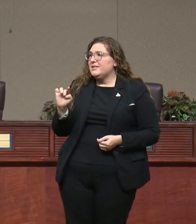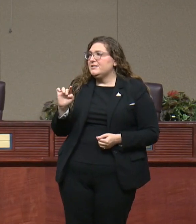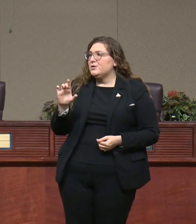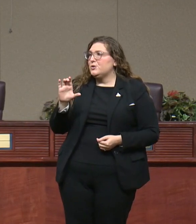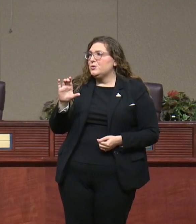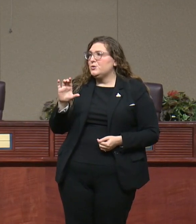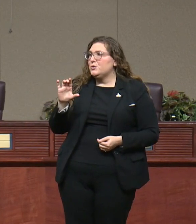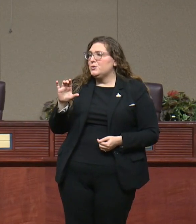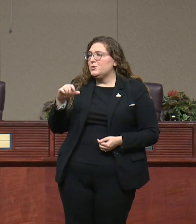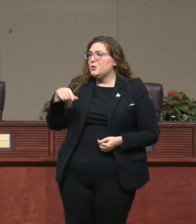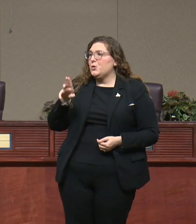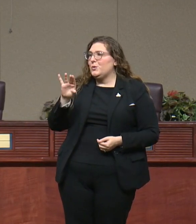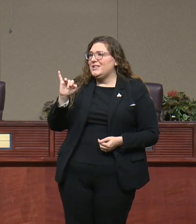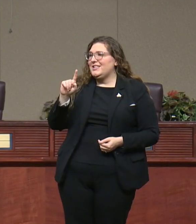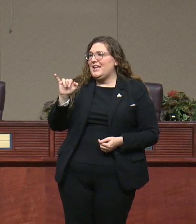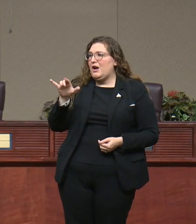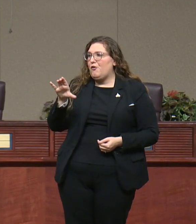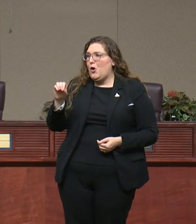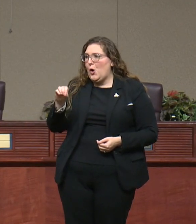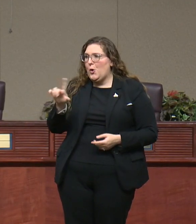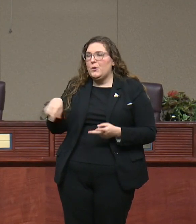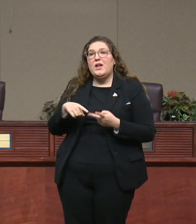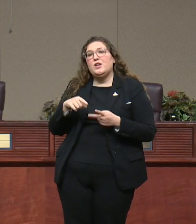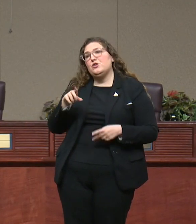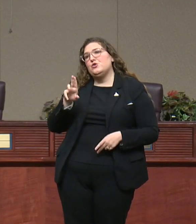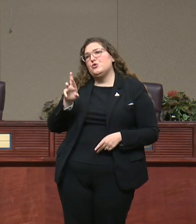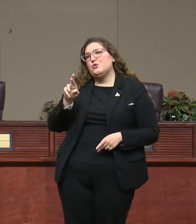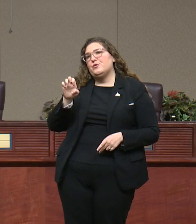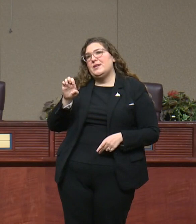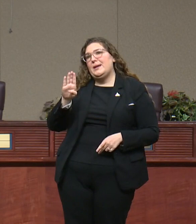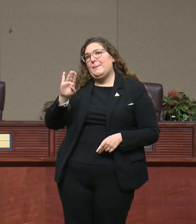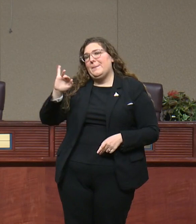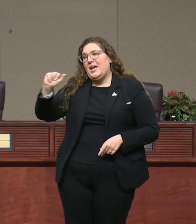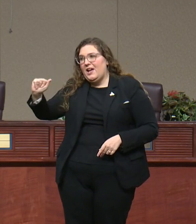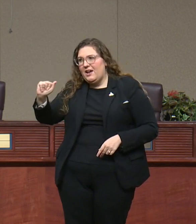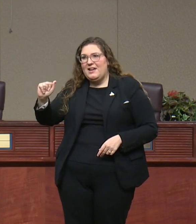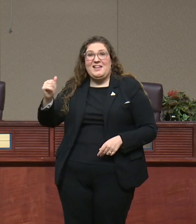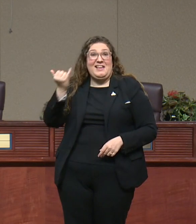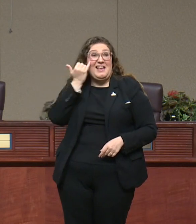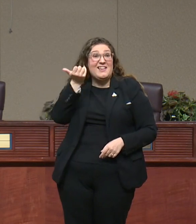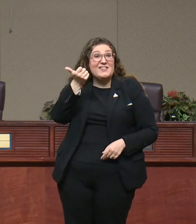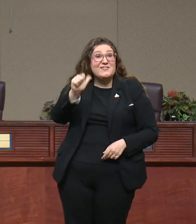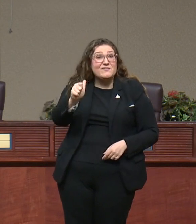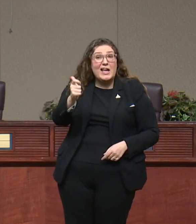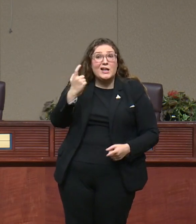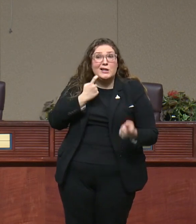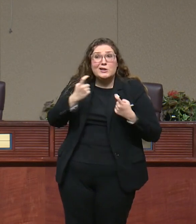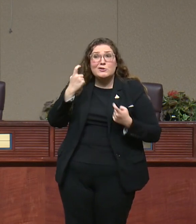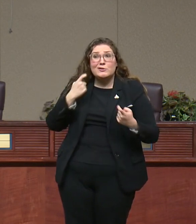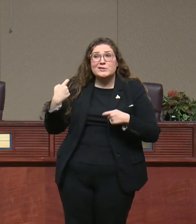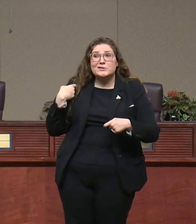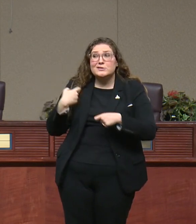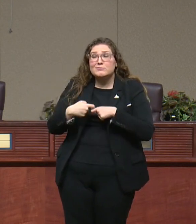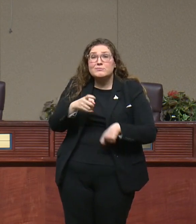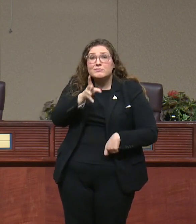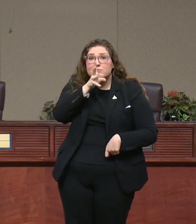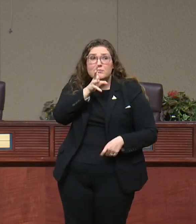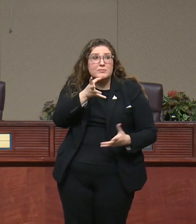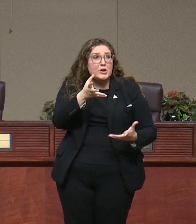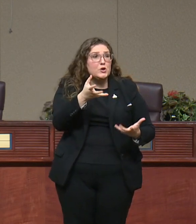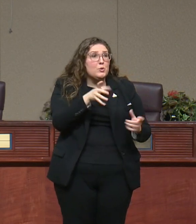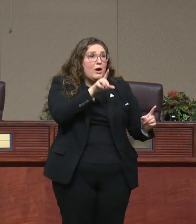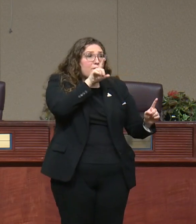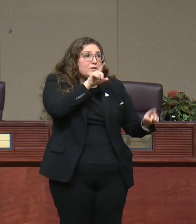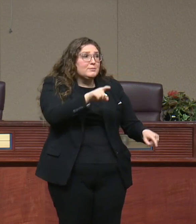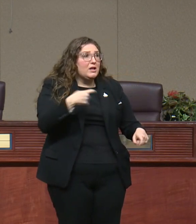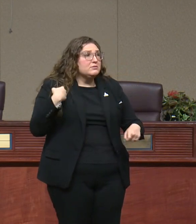Uribe who are here, and if there are any questions in Spanish that need to be responded to in Spanish,